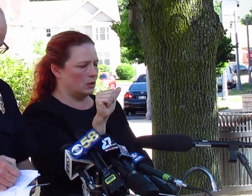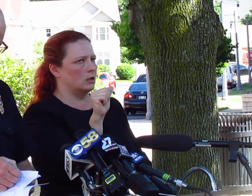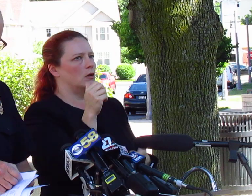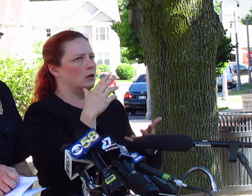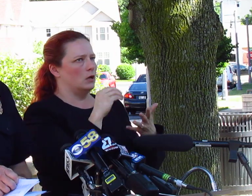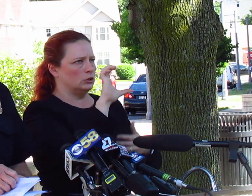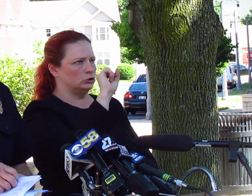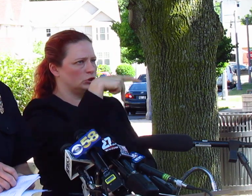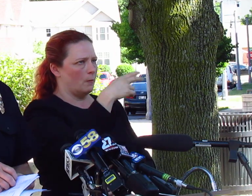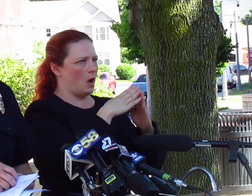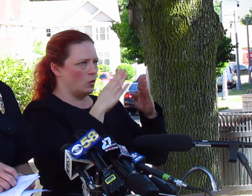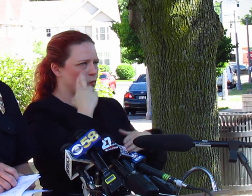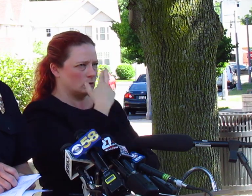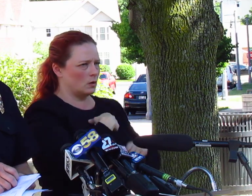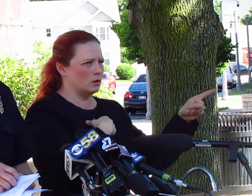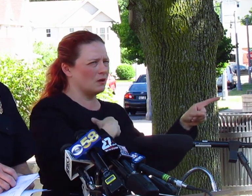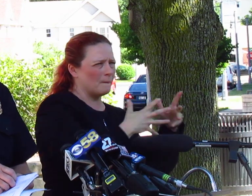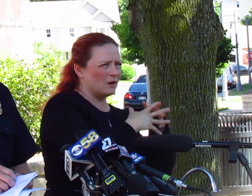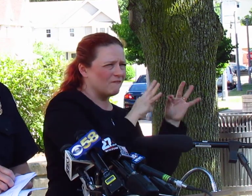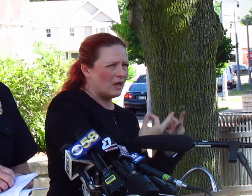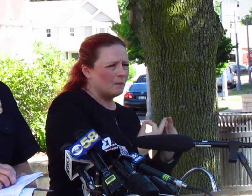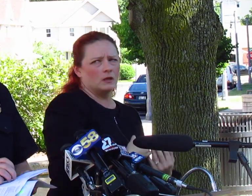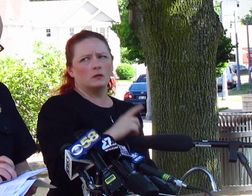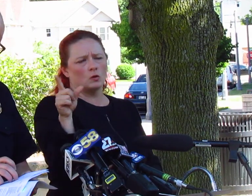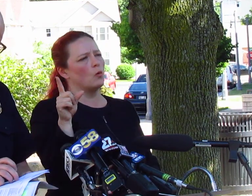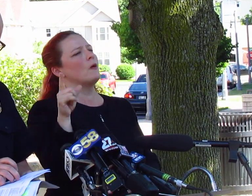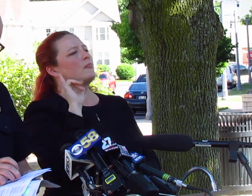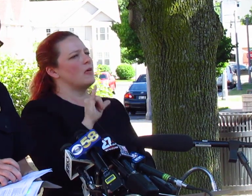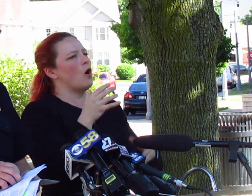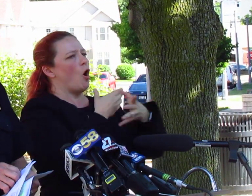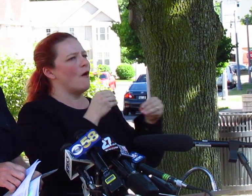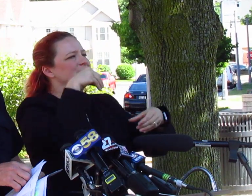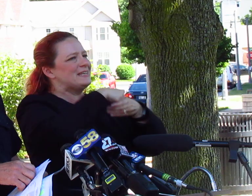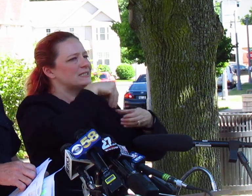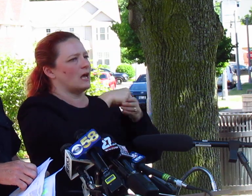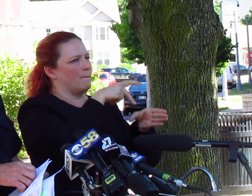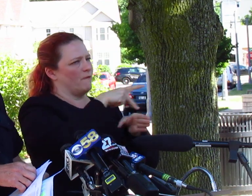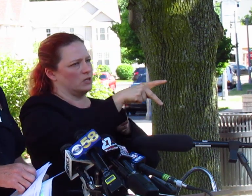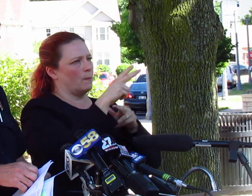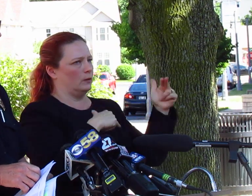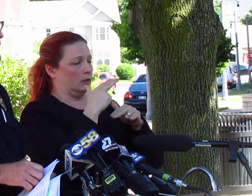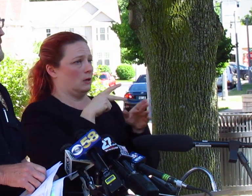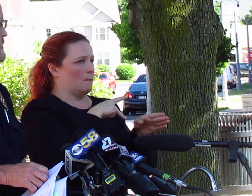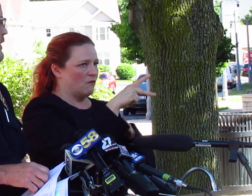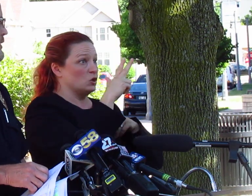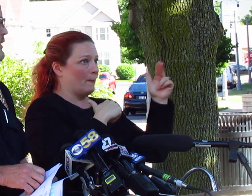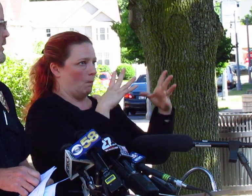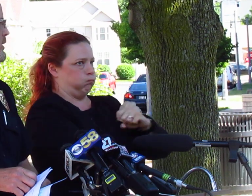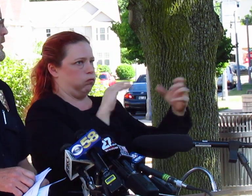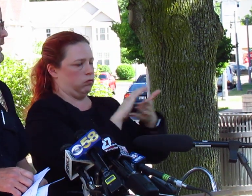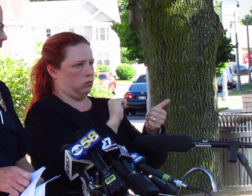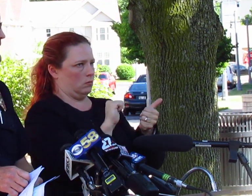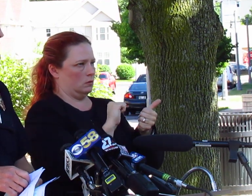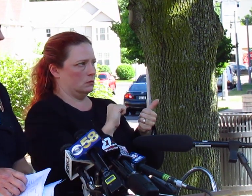they in? I believe that was an office inside the professional building. Office so inside the part professional of the building, when the professional building was destroyed. So